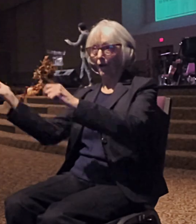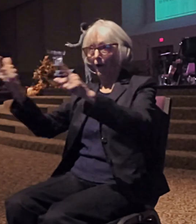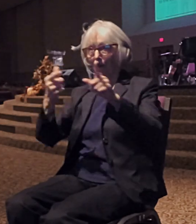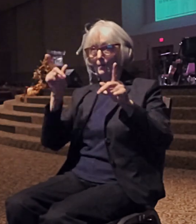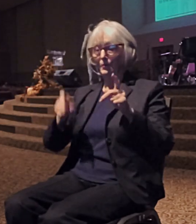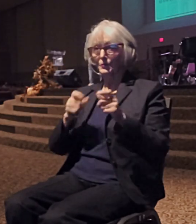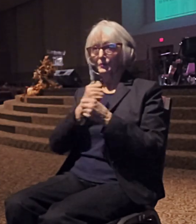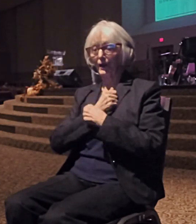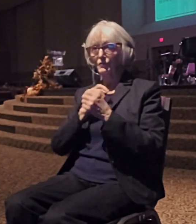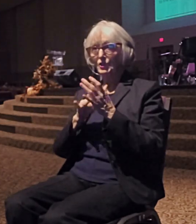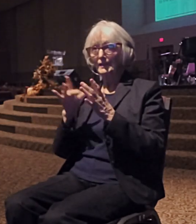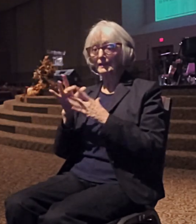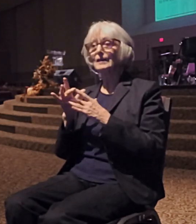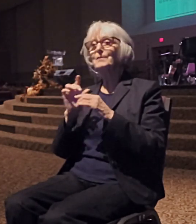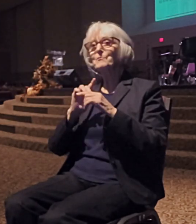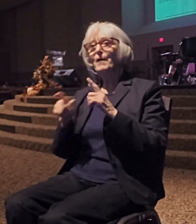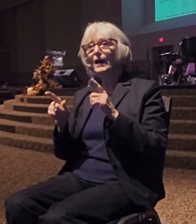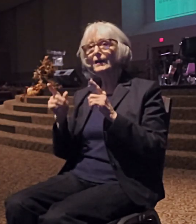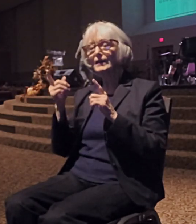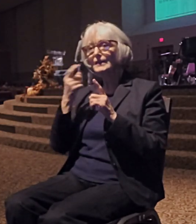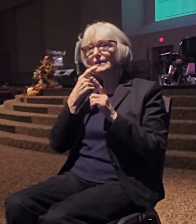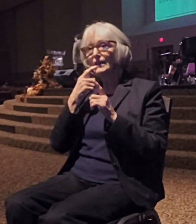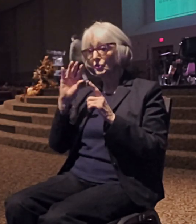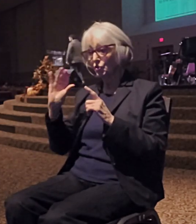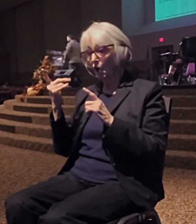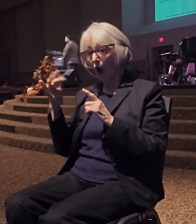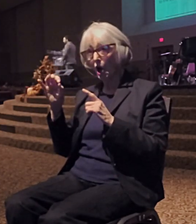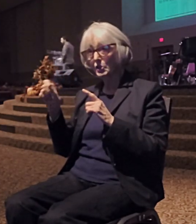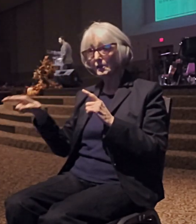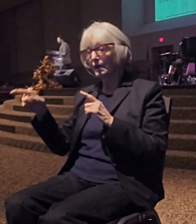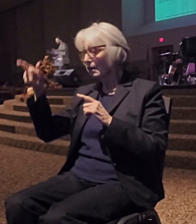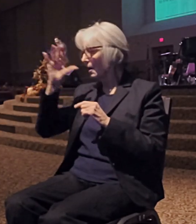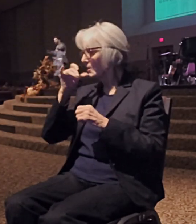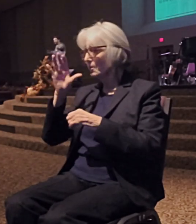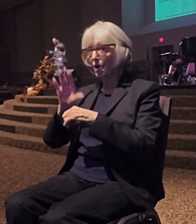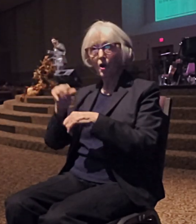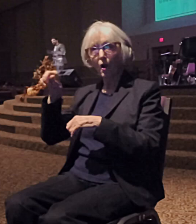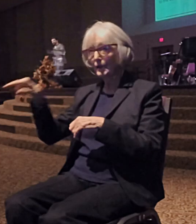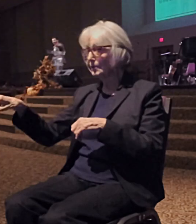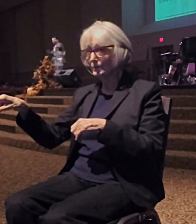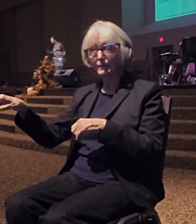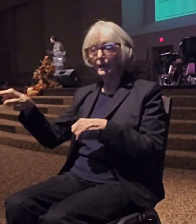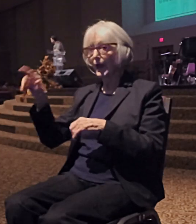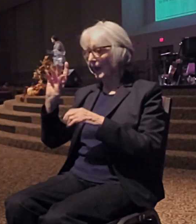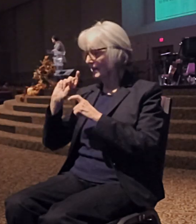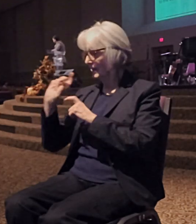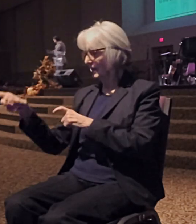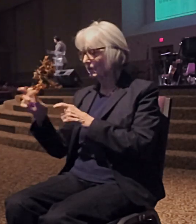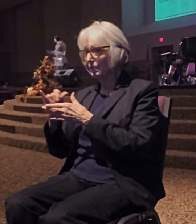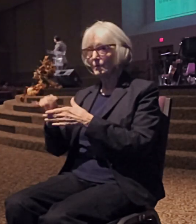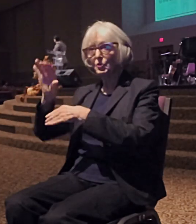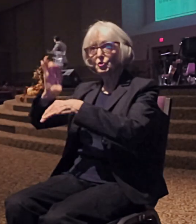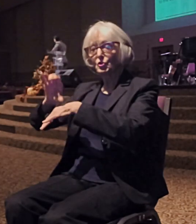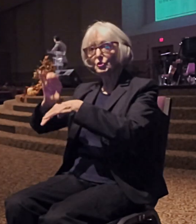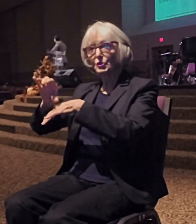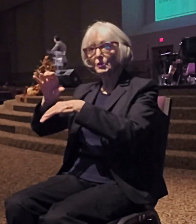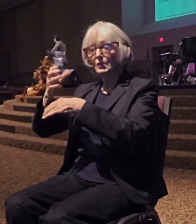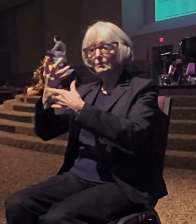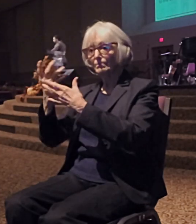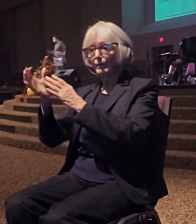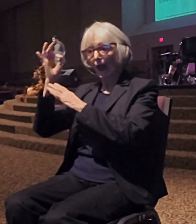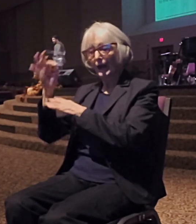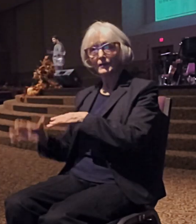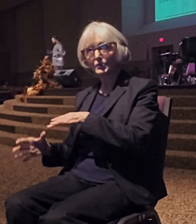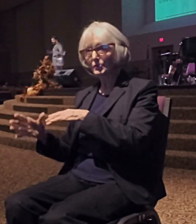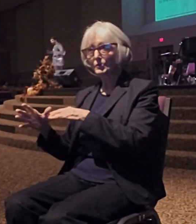And I threw that out because here's what you need to know about Charles. God had not called him and given him as a gift to the church to be a pastor.